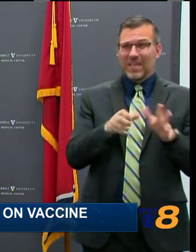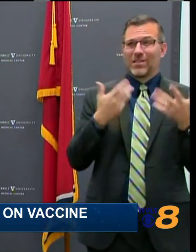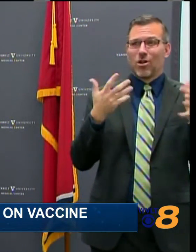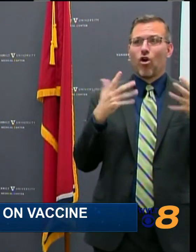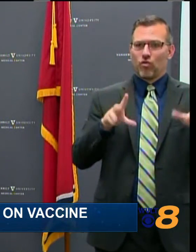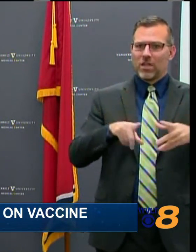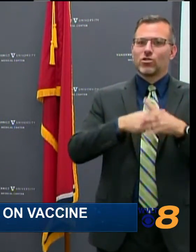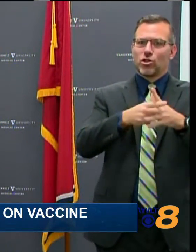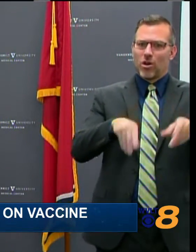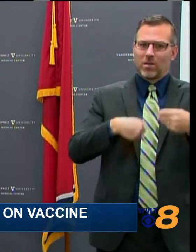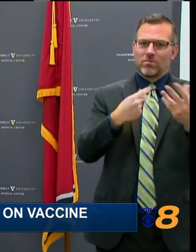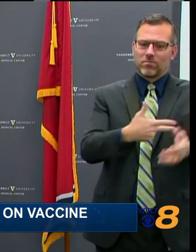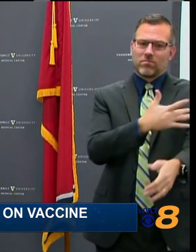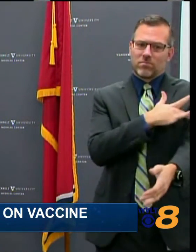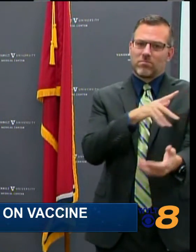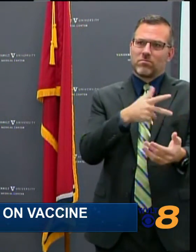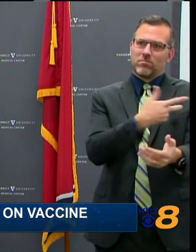Right.